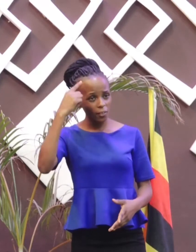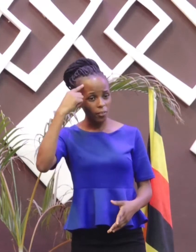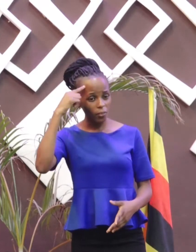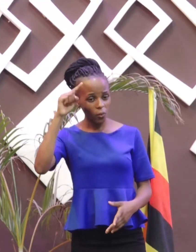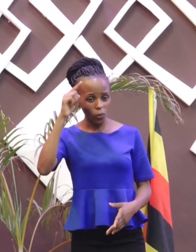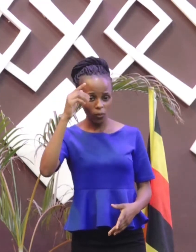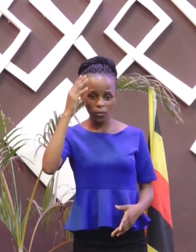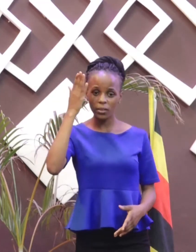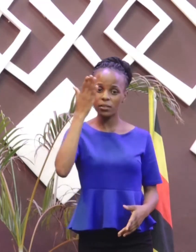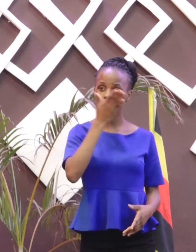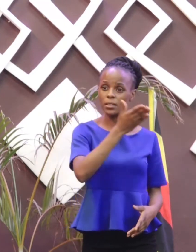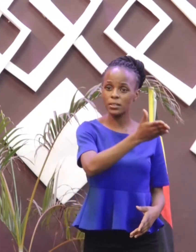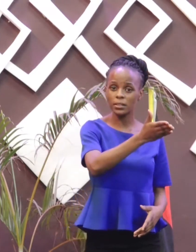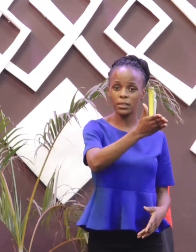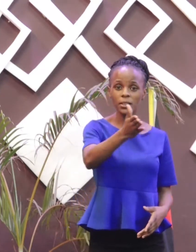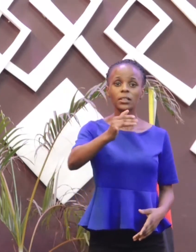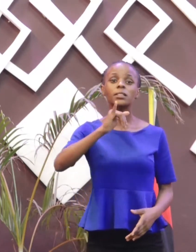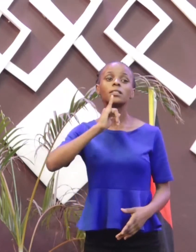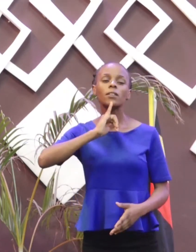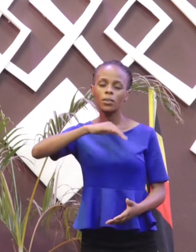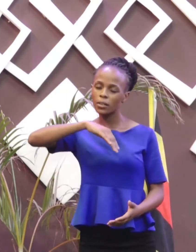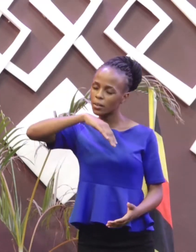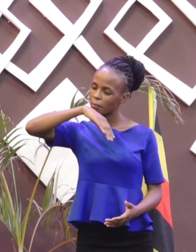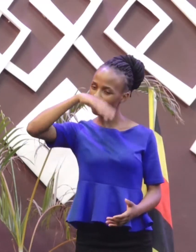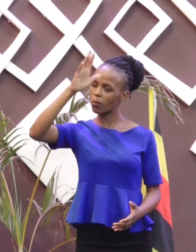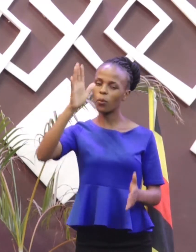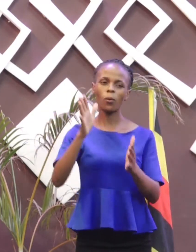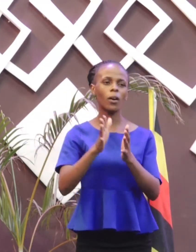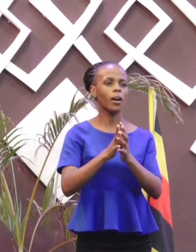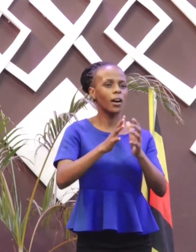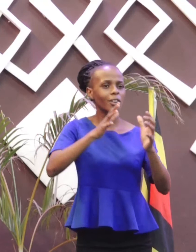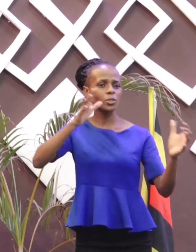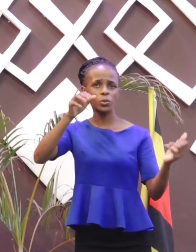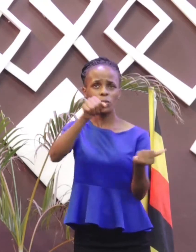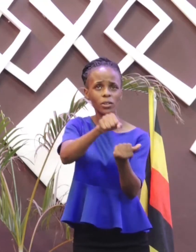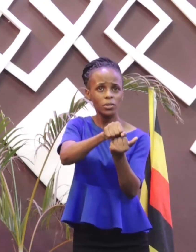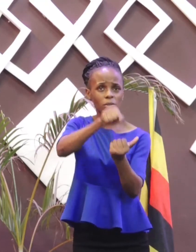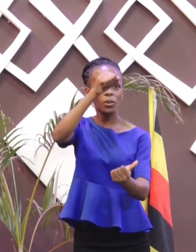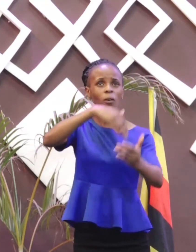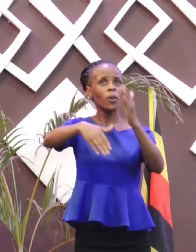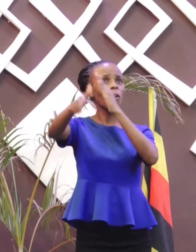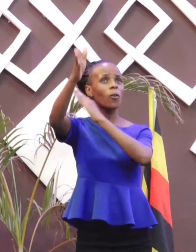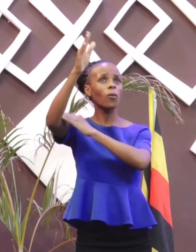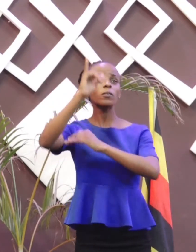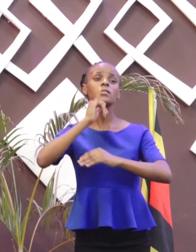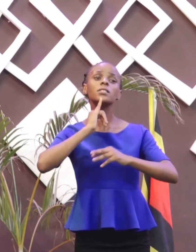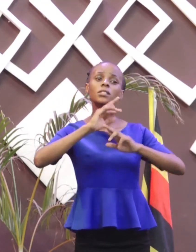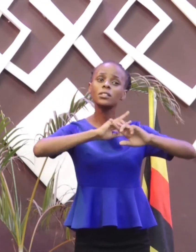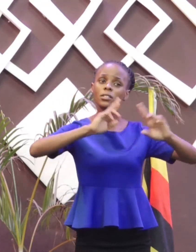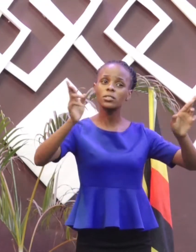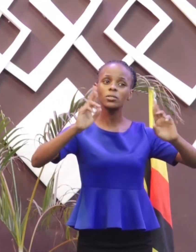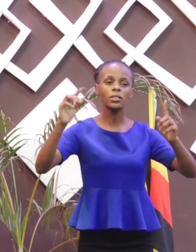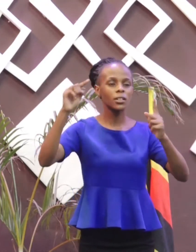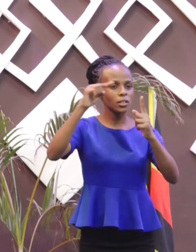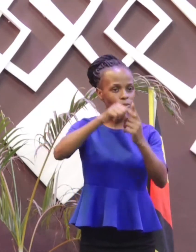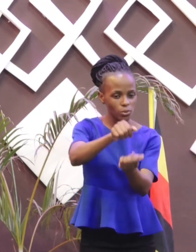is great revelation that God is willing to unveil if we invest efforts in reading